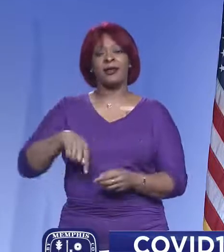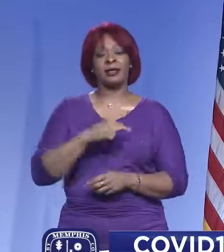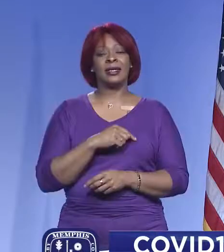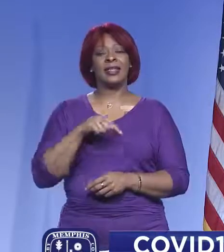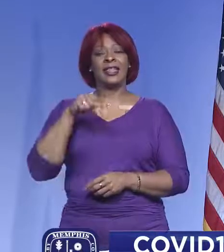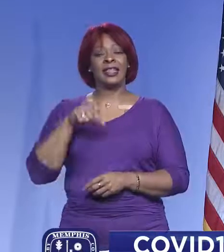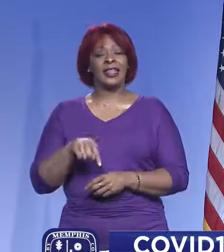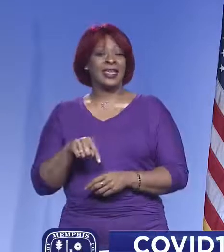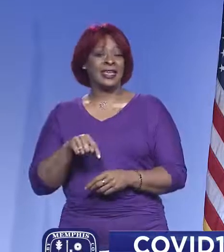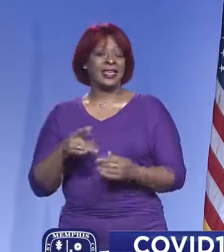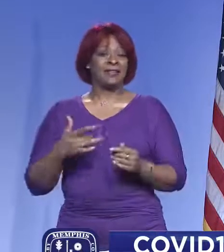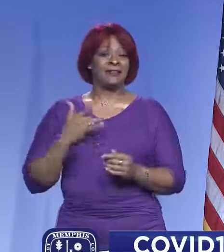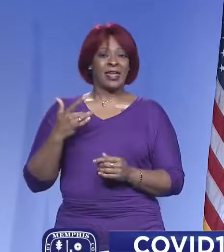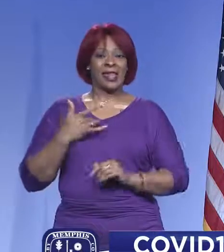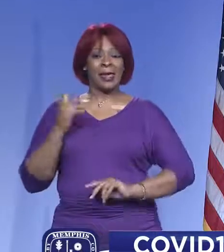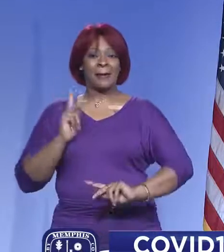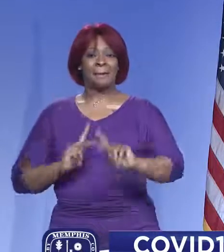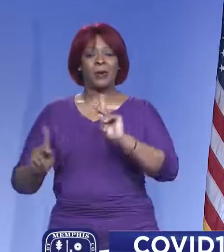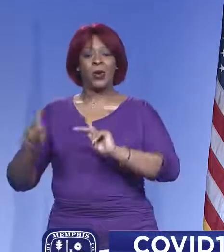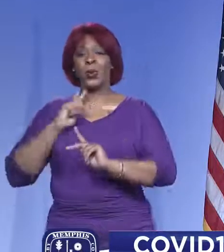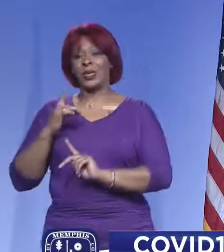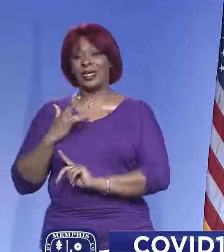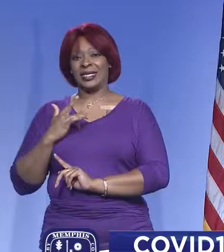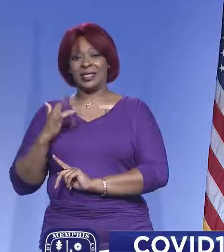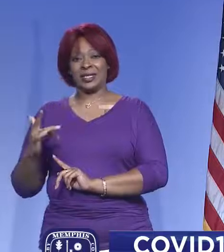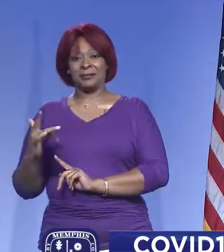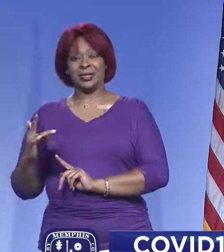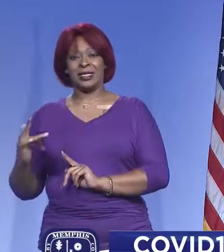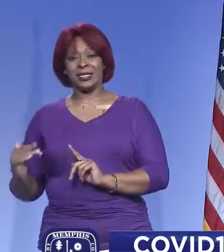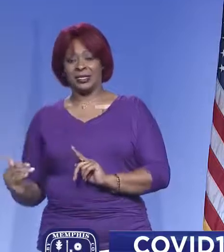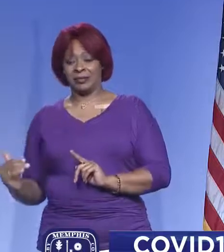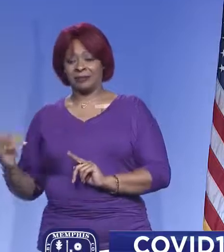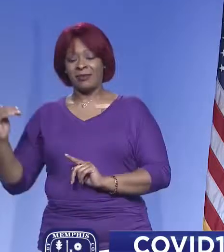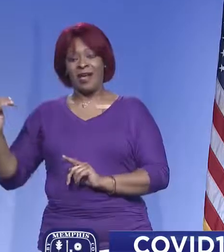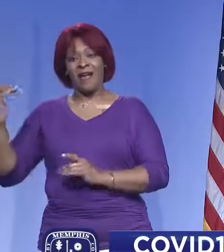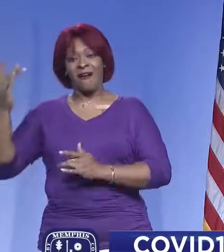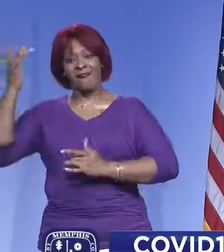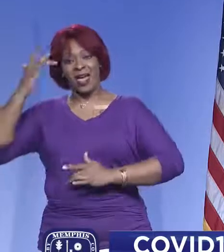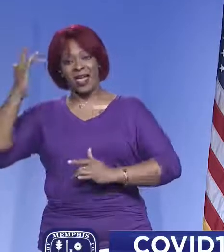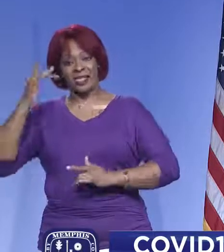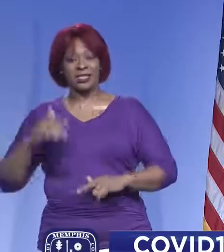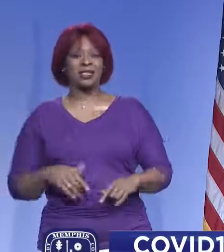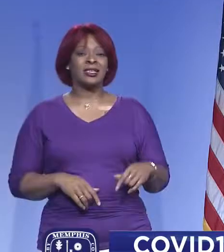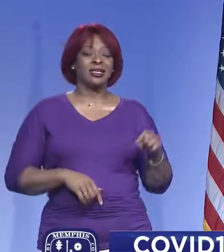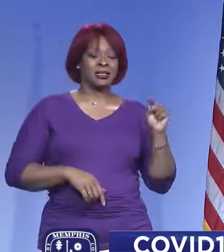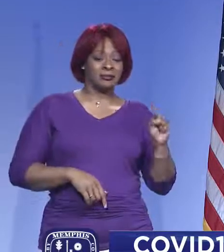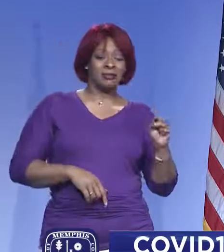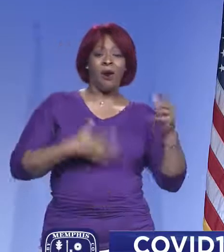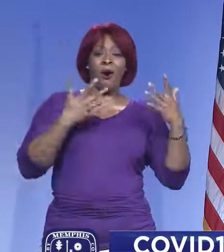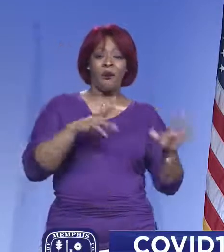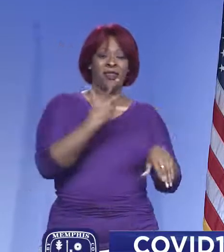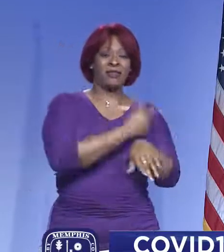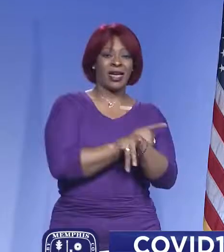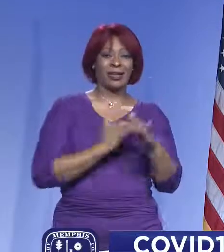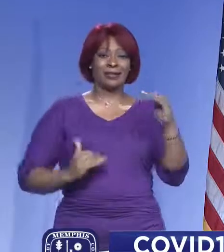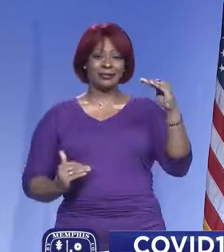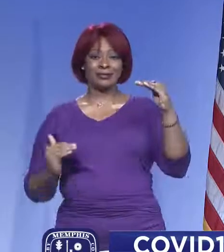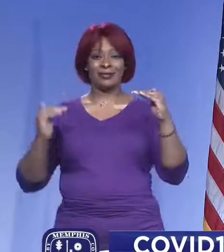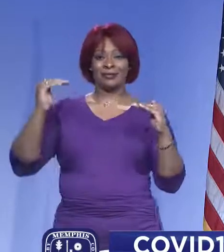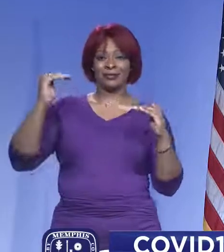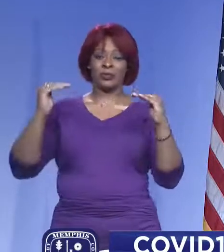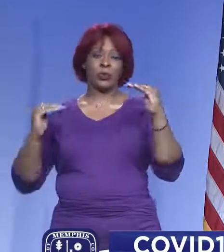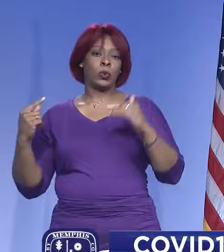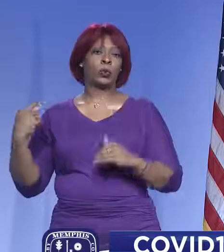This tension between the folks who are susceptible still and the folks who have been vaccinated and those who have been infected. We